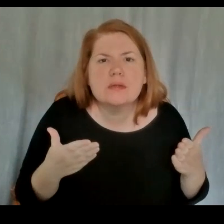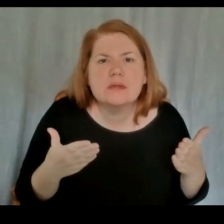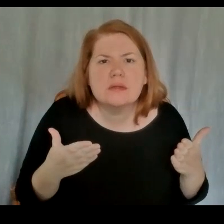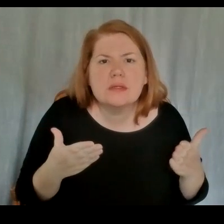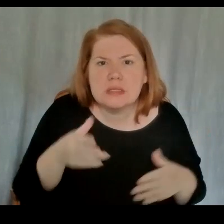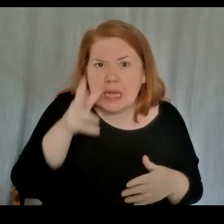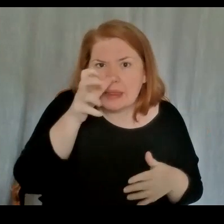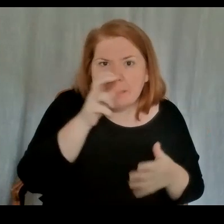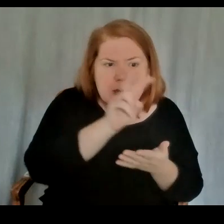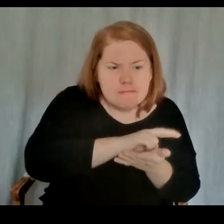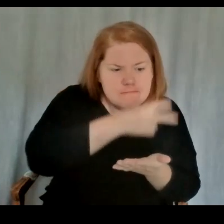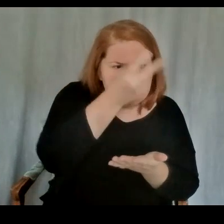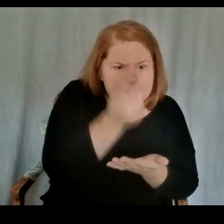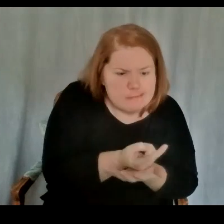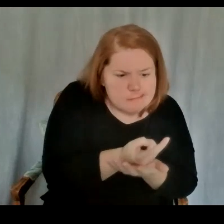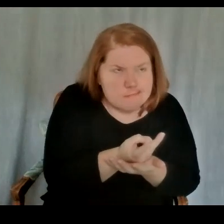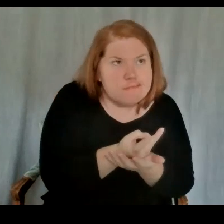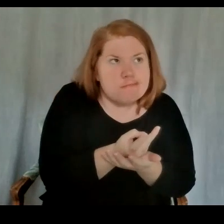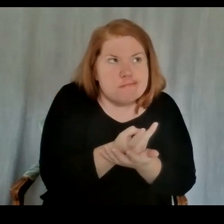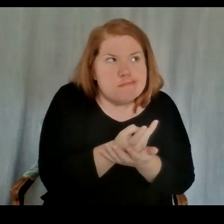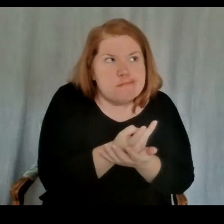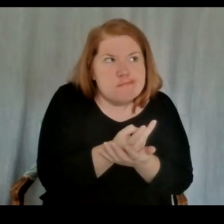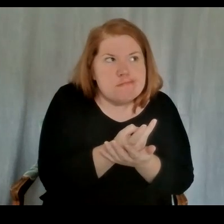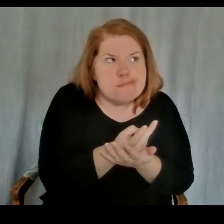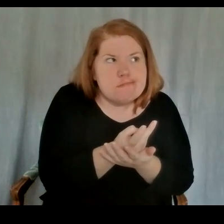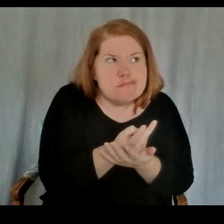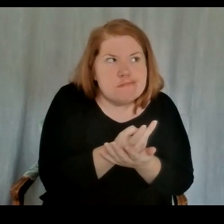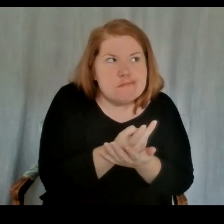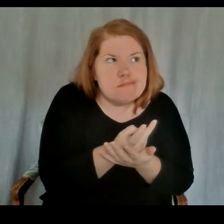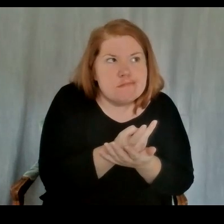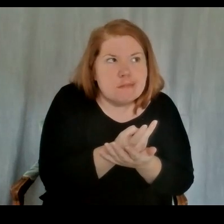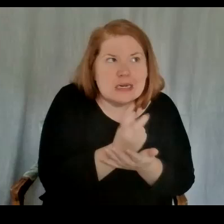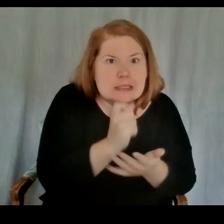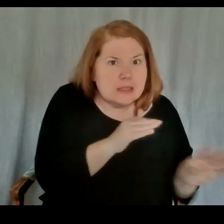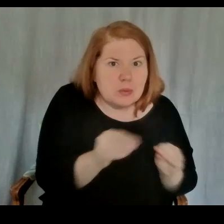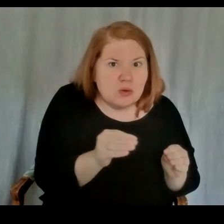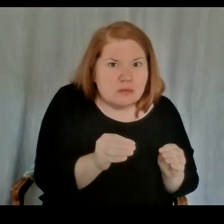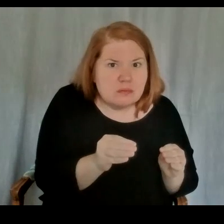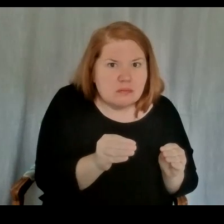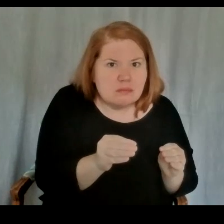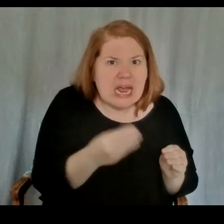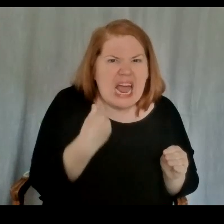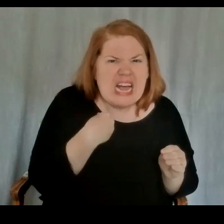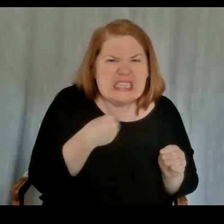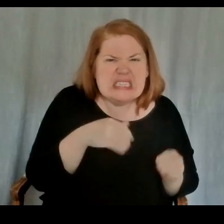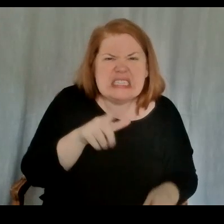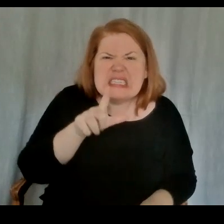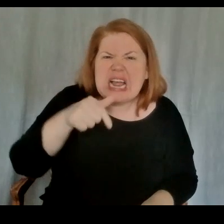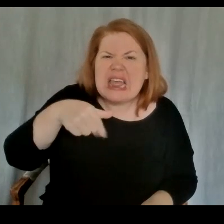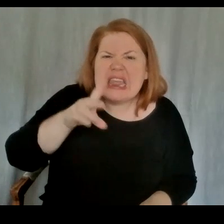stays really still, so maybe the bird might think he's dead, and then he sprays out a really bad smell.